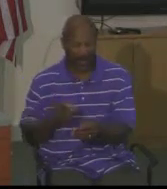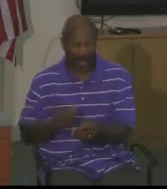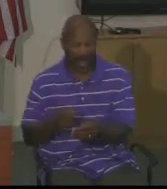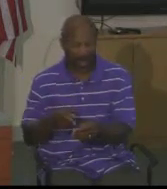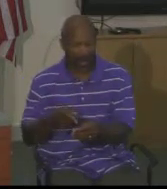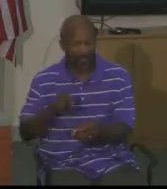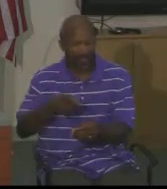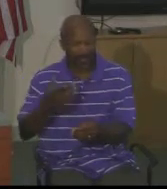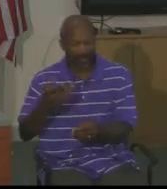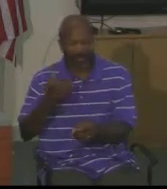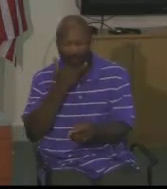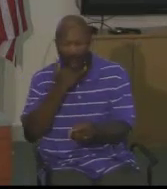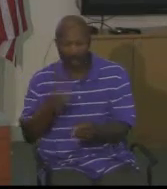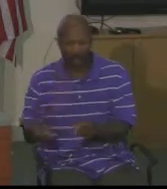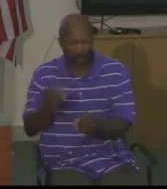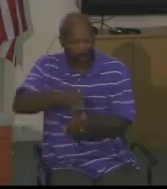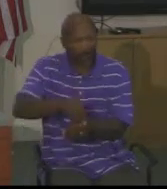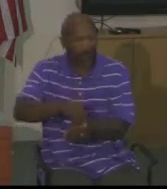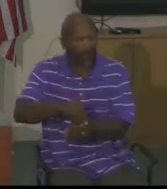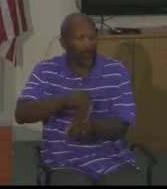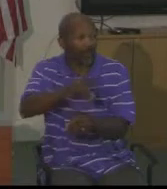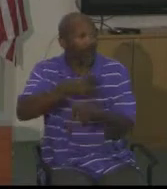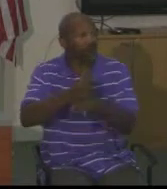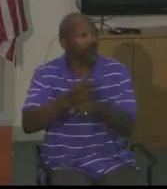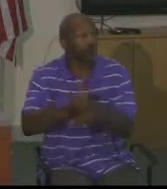earlier in the assembly.